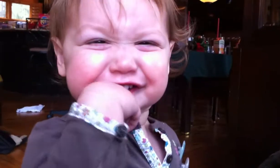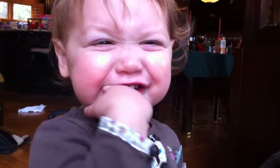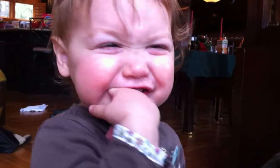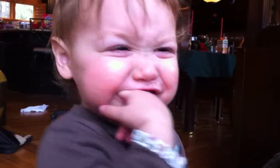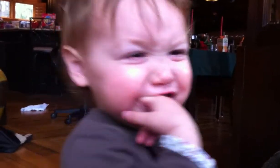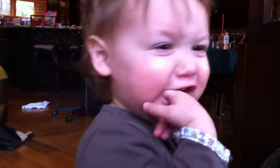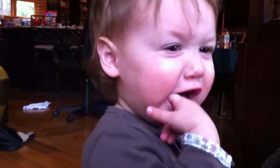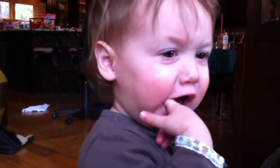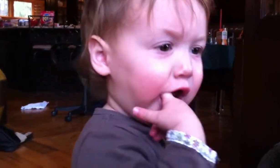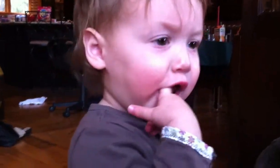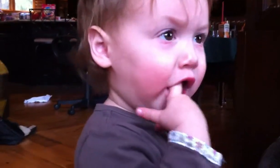Yeah.